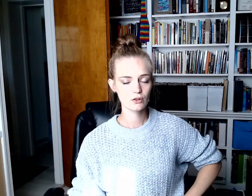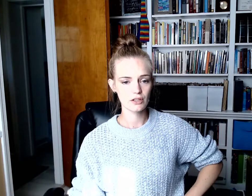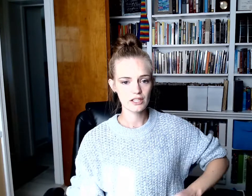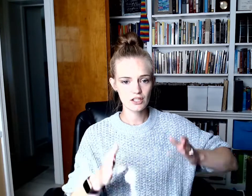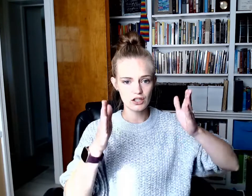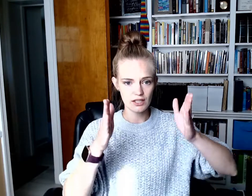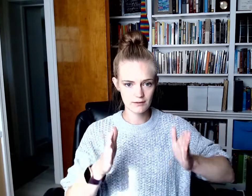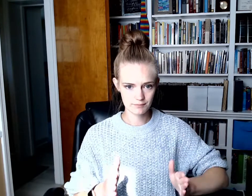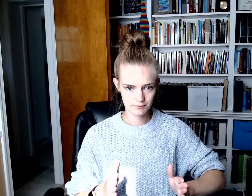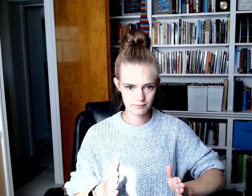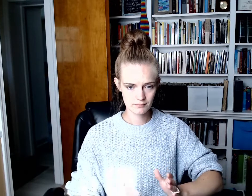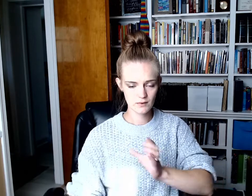Christian.